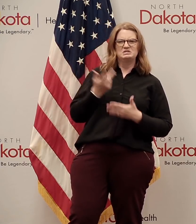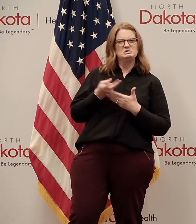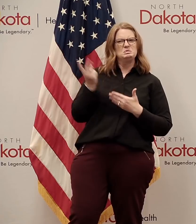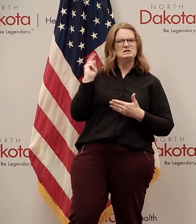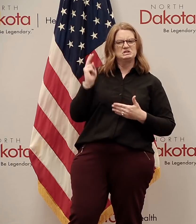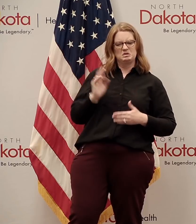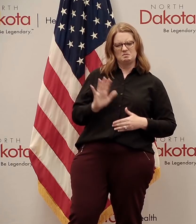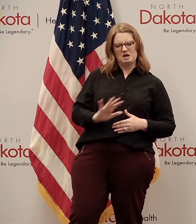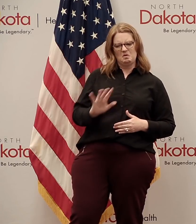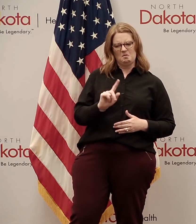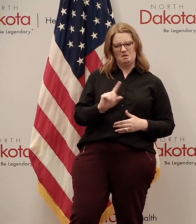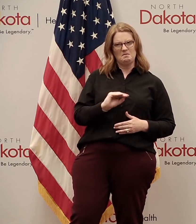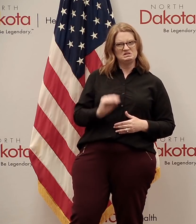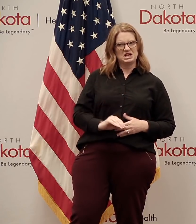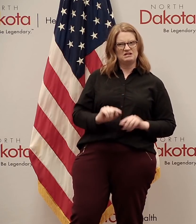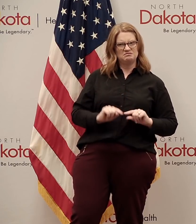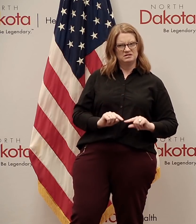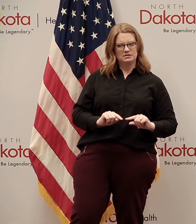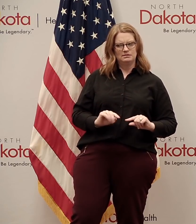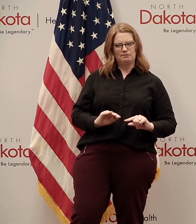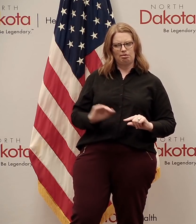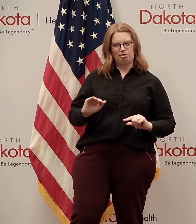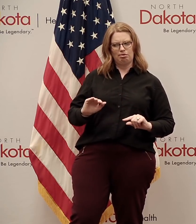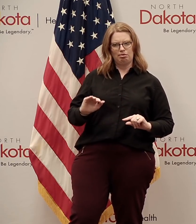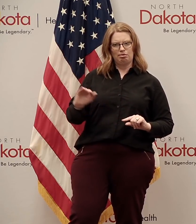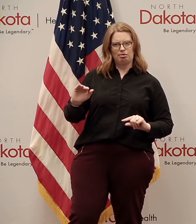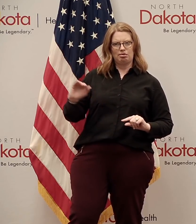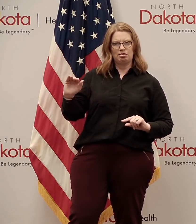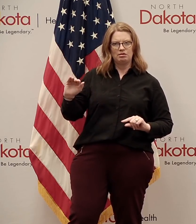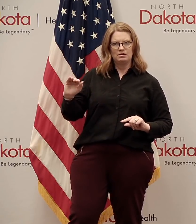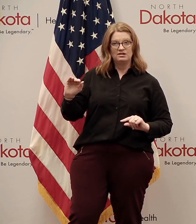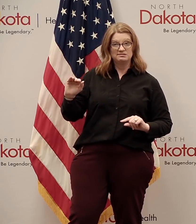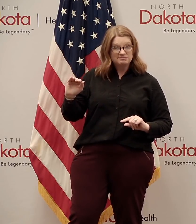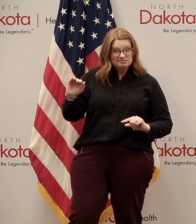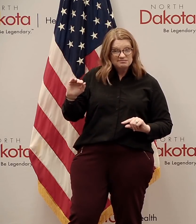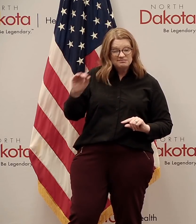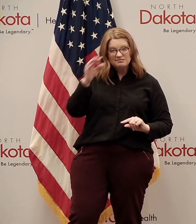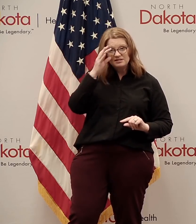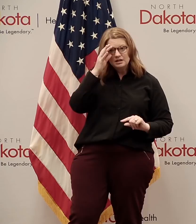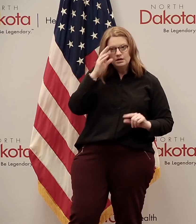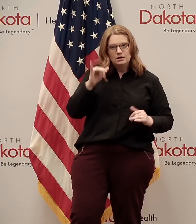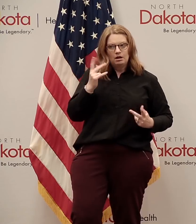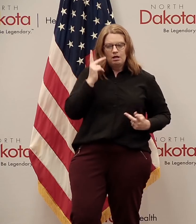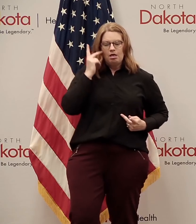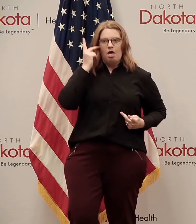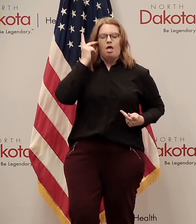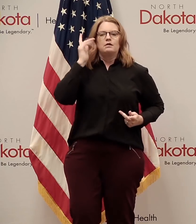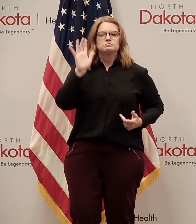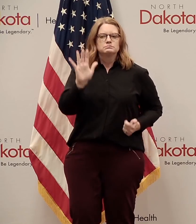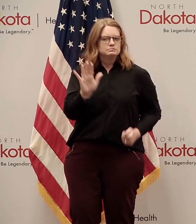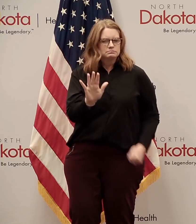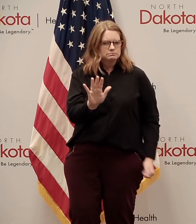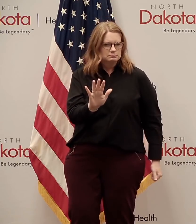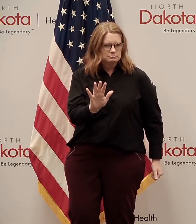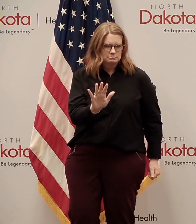ago, and we're still climbing. So it's not the time for us to panic, but